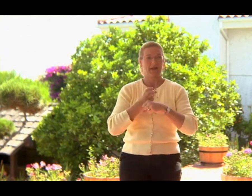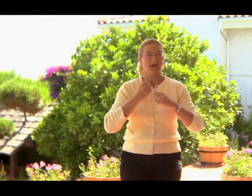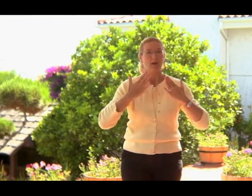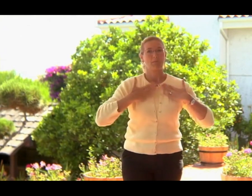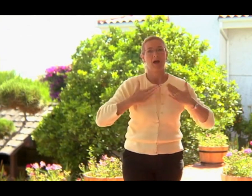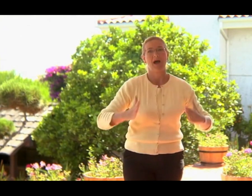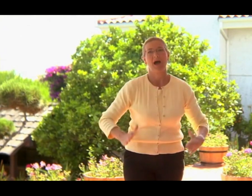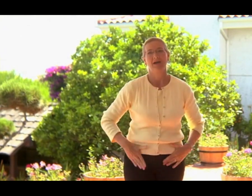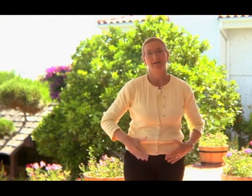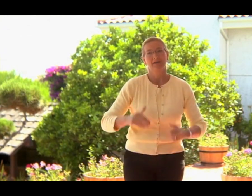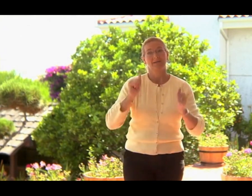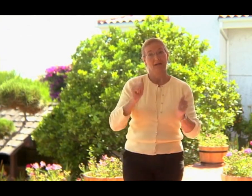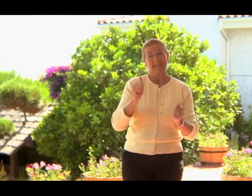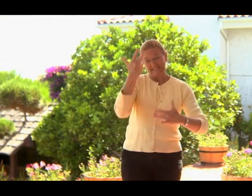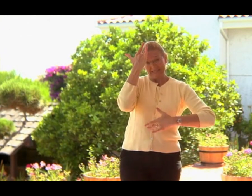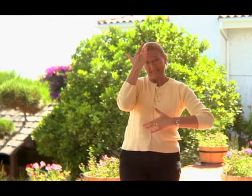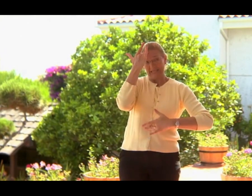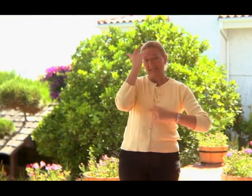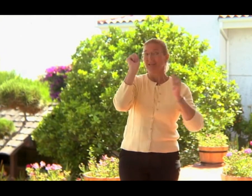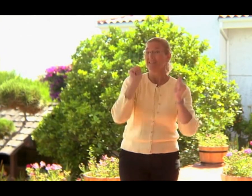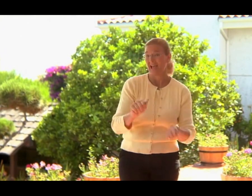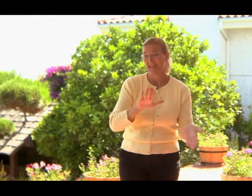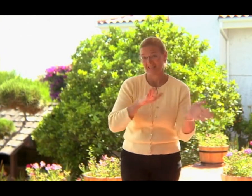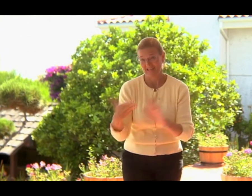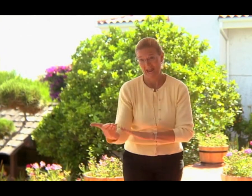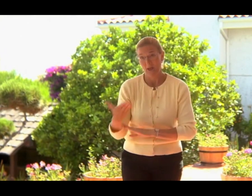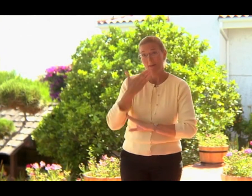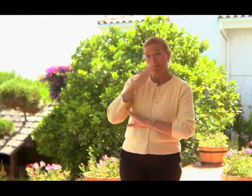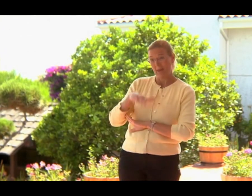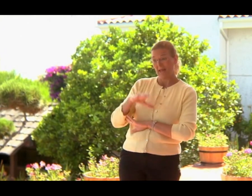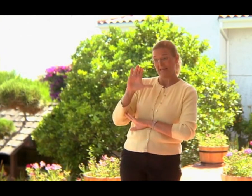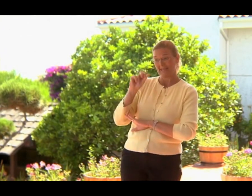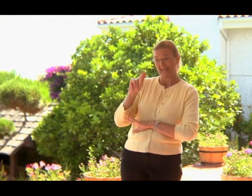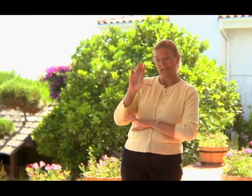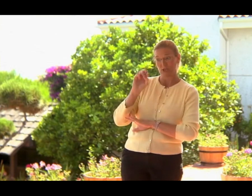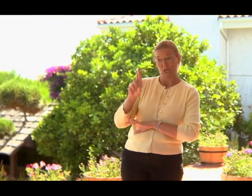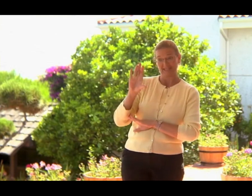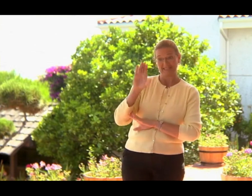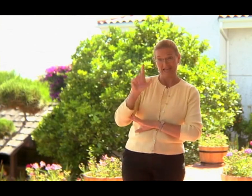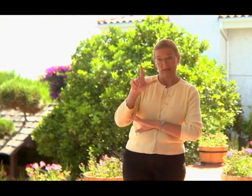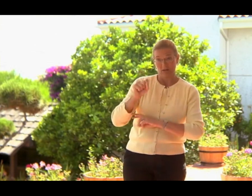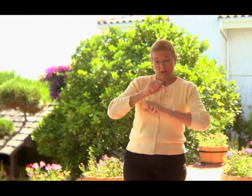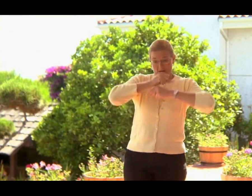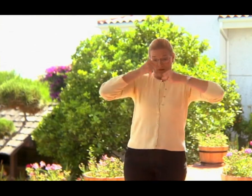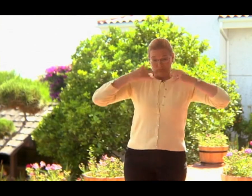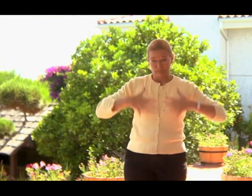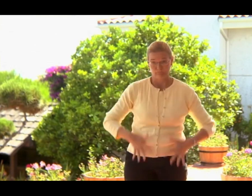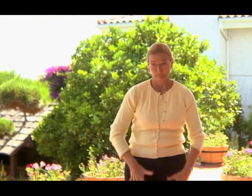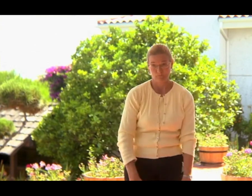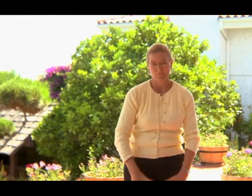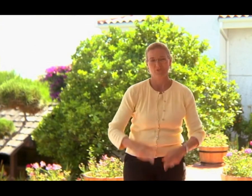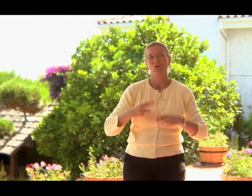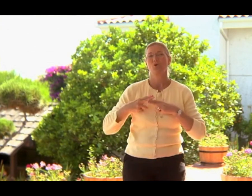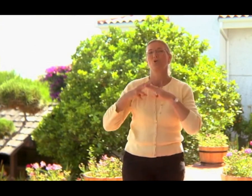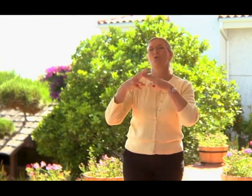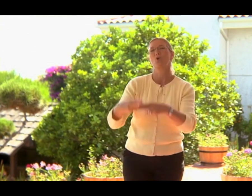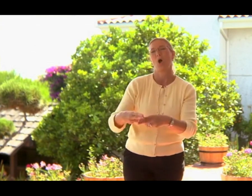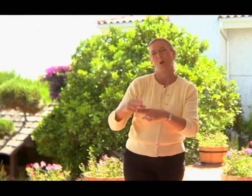That can make your whole body very sick, and it can kill you. When the bad cancer cells move from the skin into other areas of your